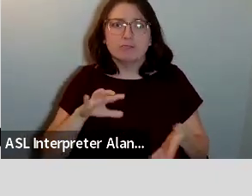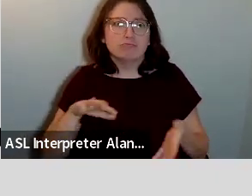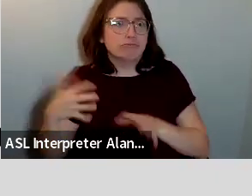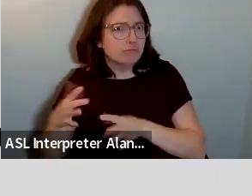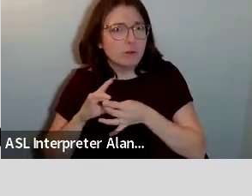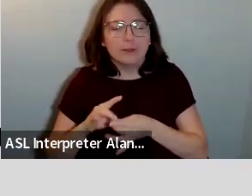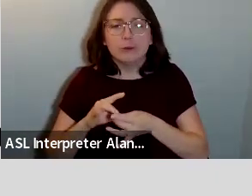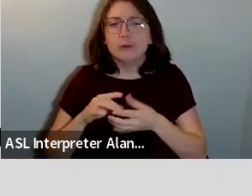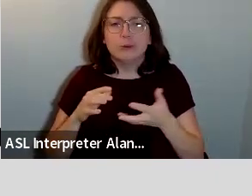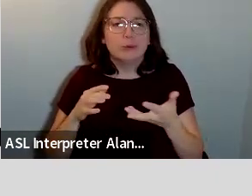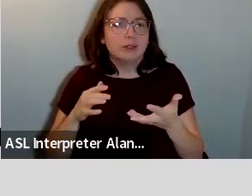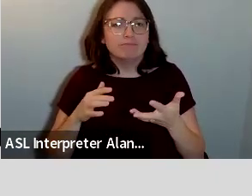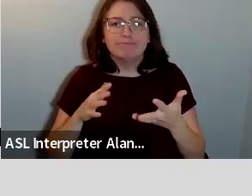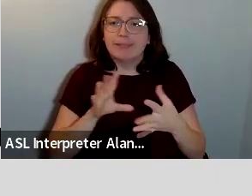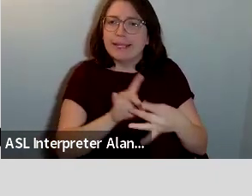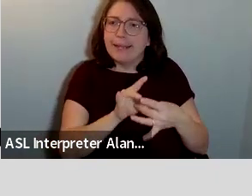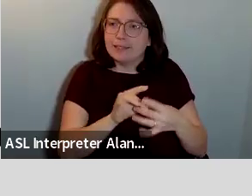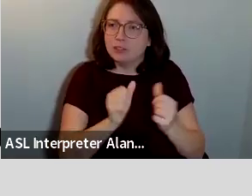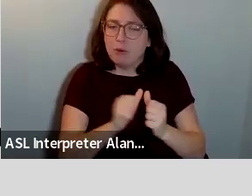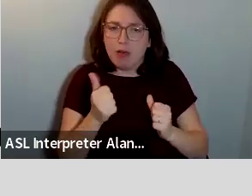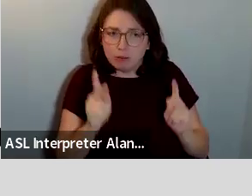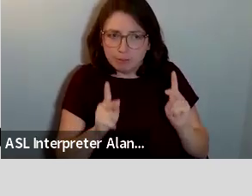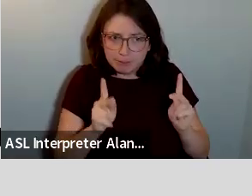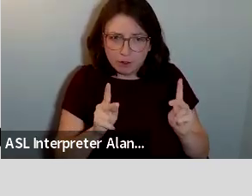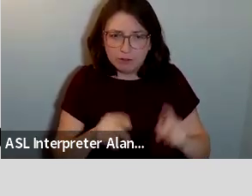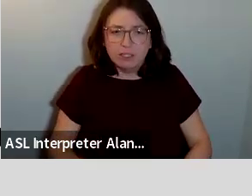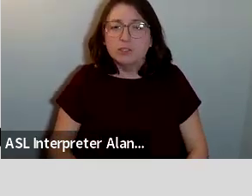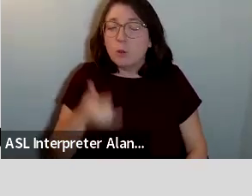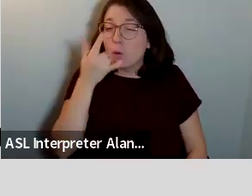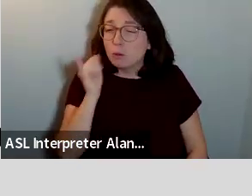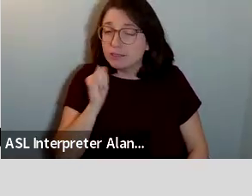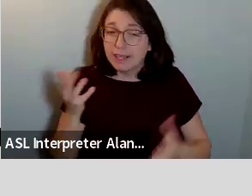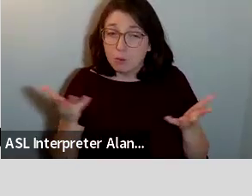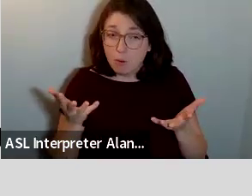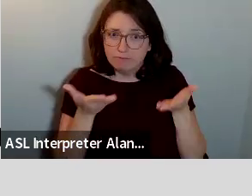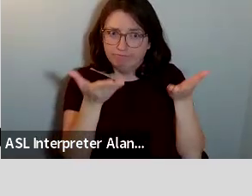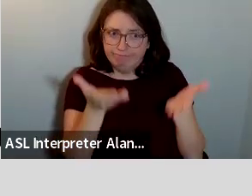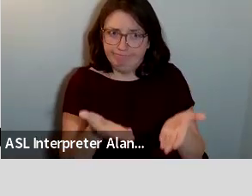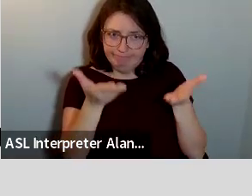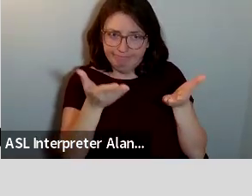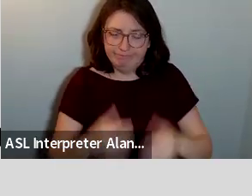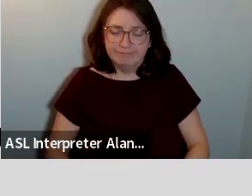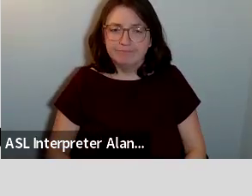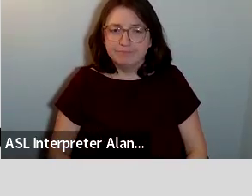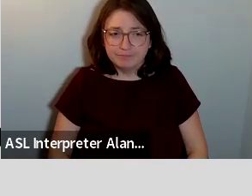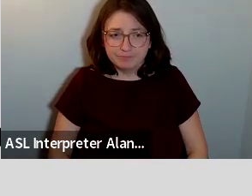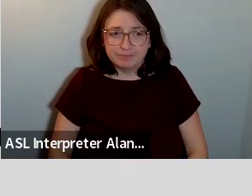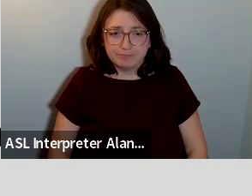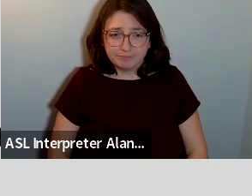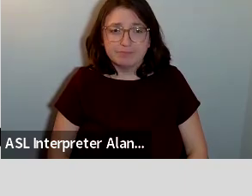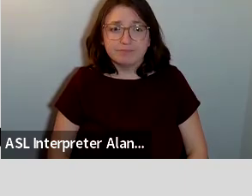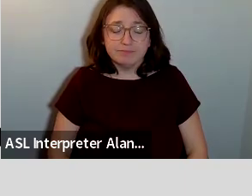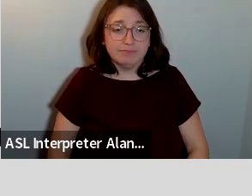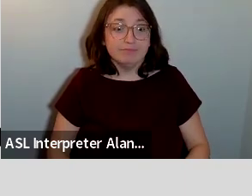And what does it look like? Well, these are a few depictions of what psychospiritual distress may look like. What triggers it?